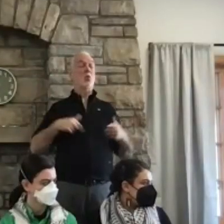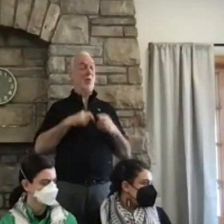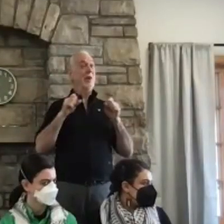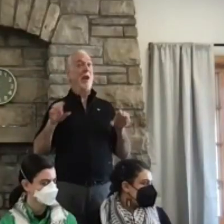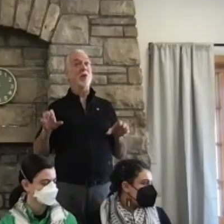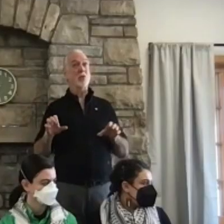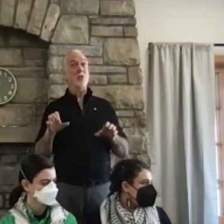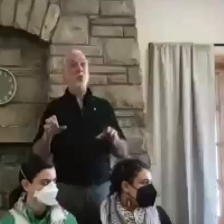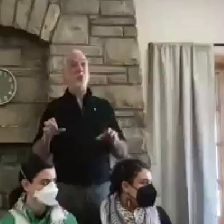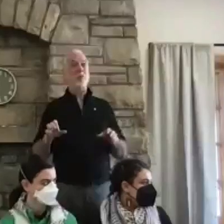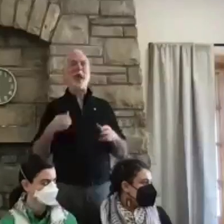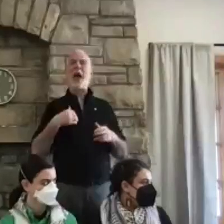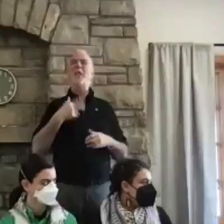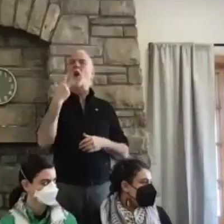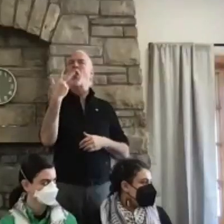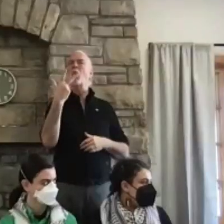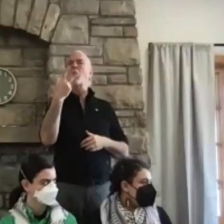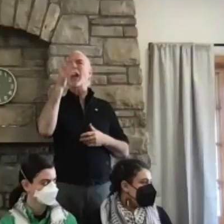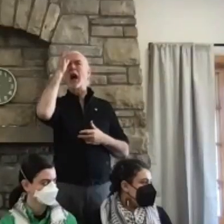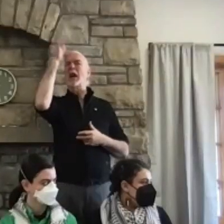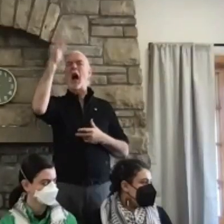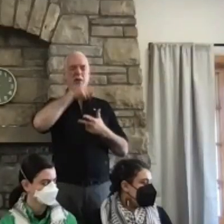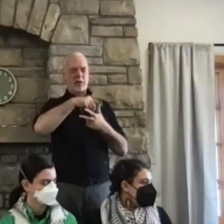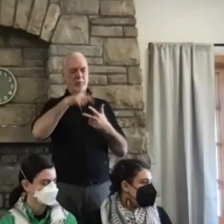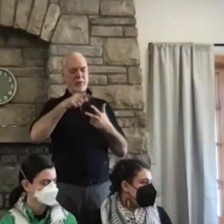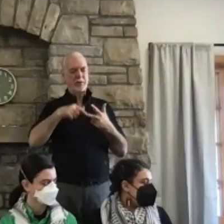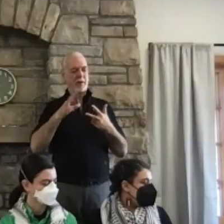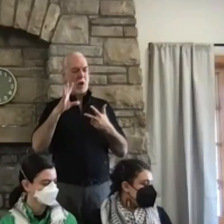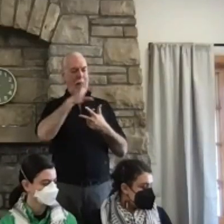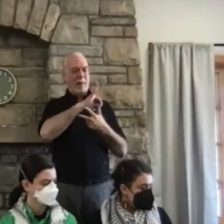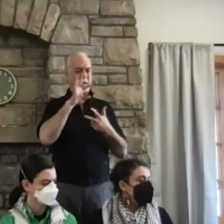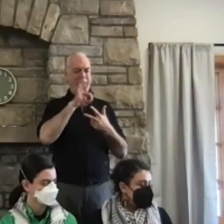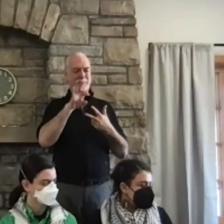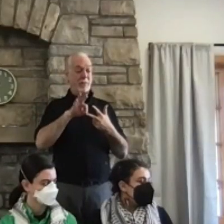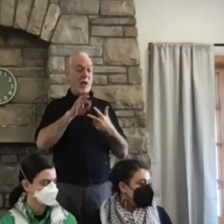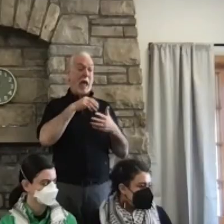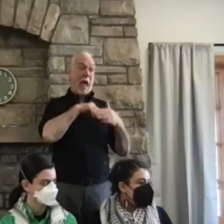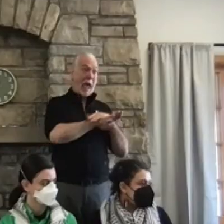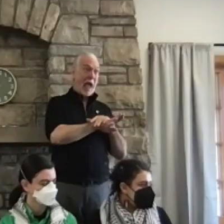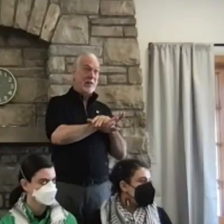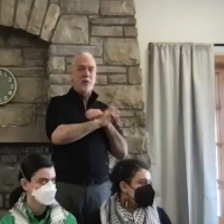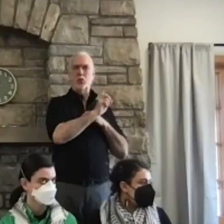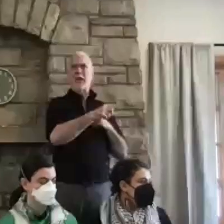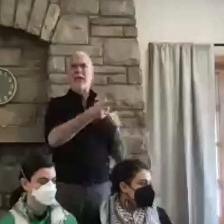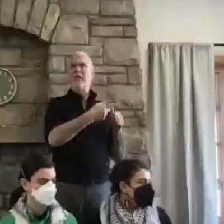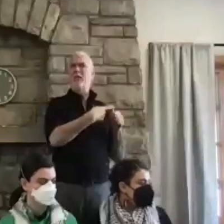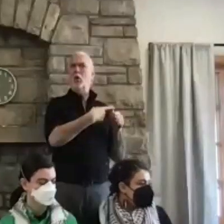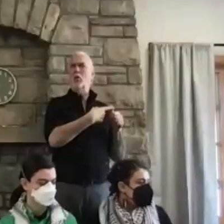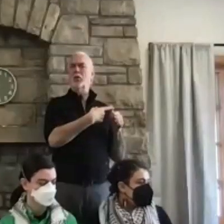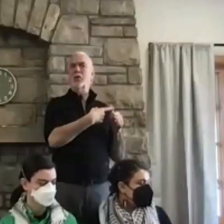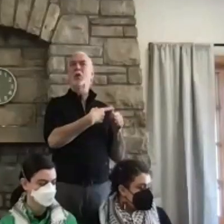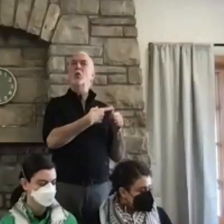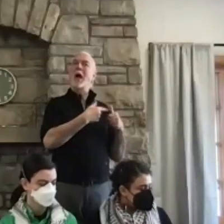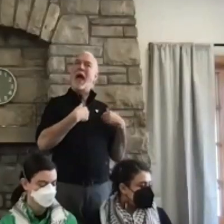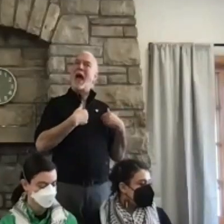the three concepts, are linked because like access is a prerequisite for safety, physical